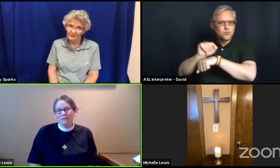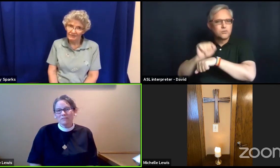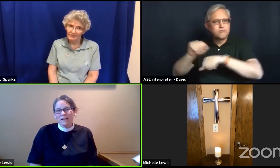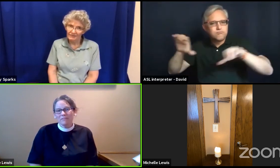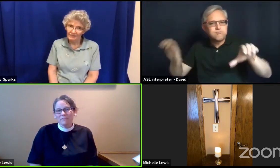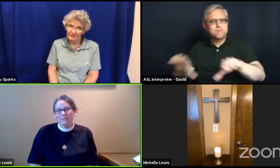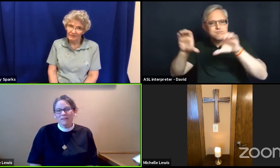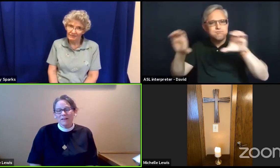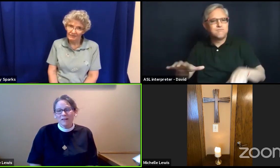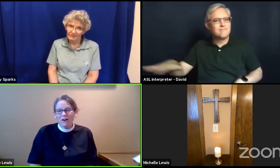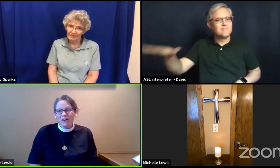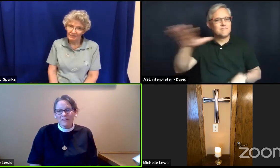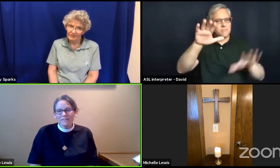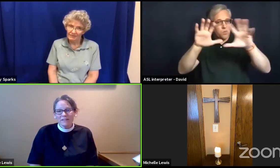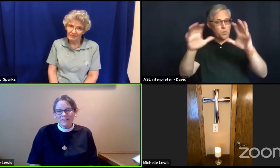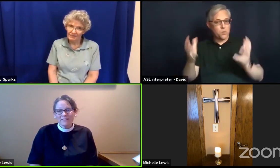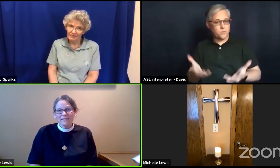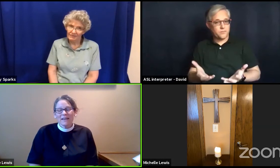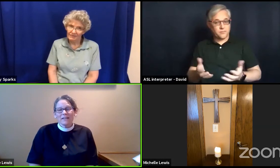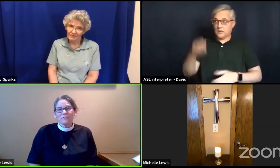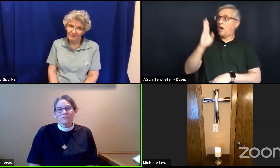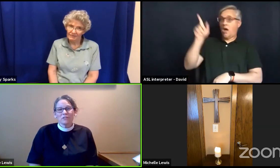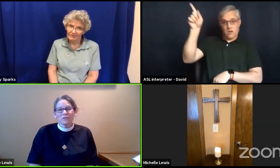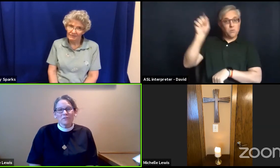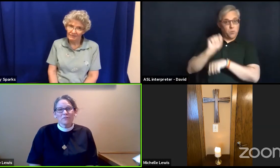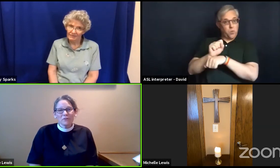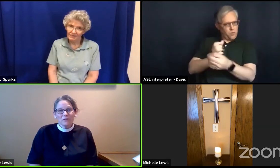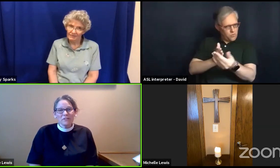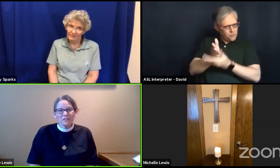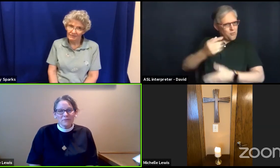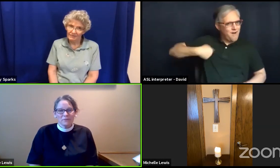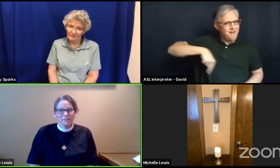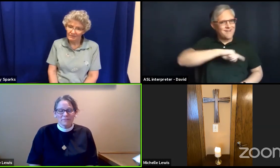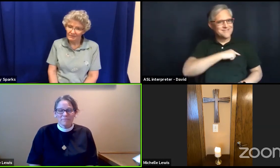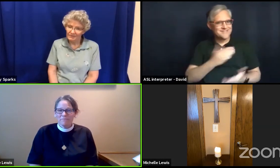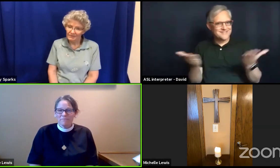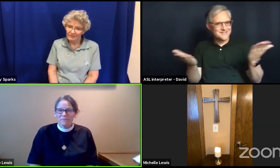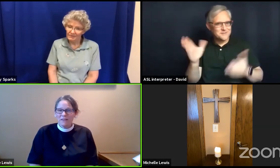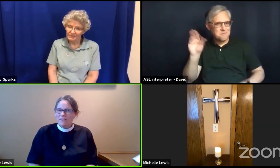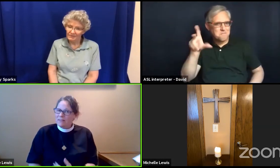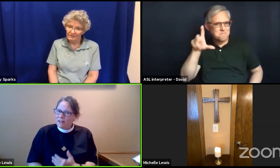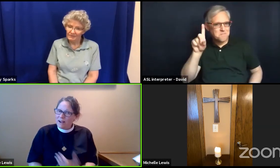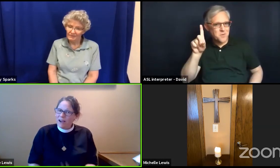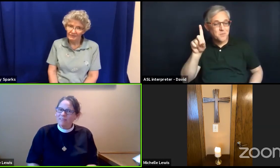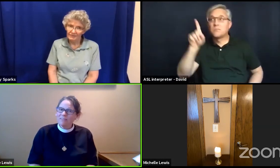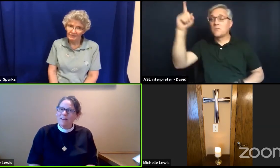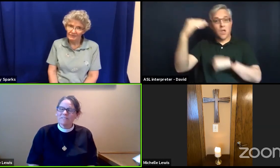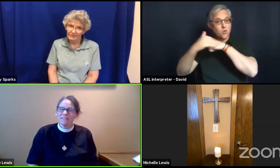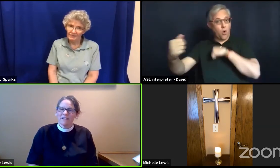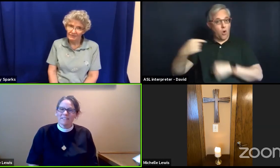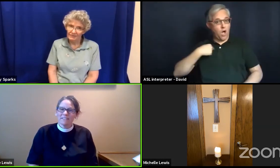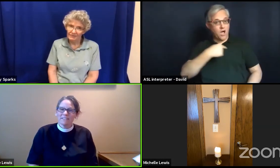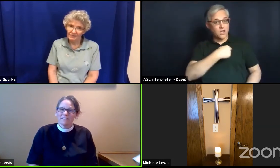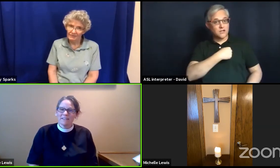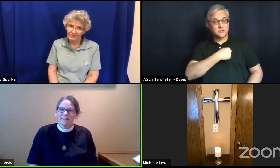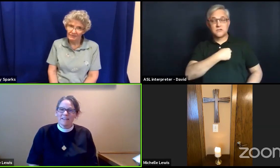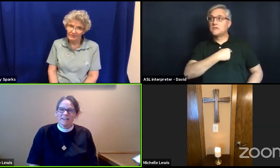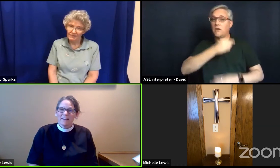at Bread of Life. God calls us to share the good news that God loves